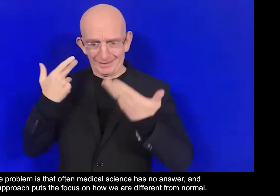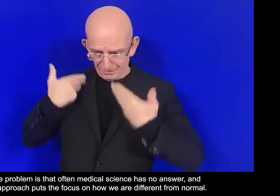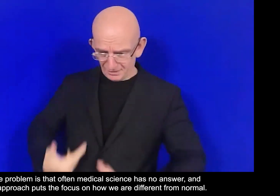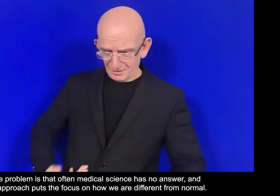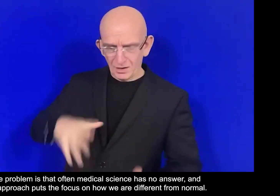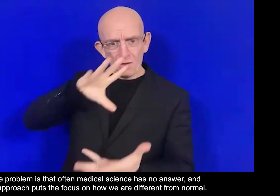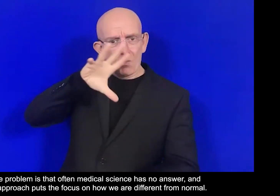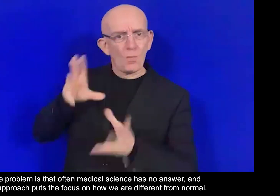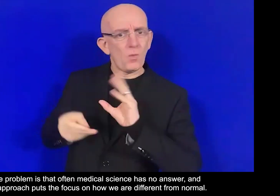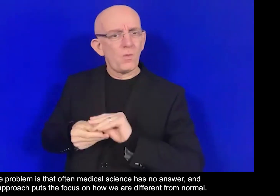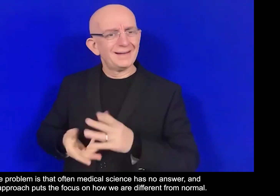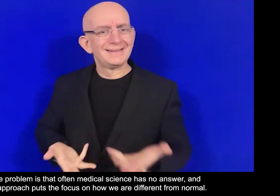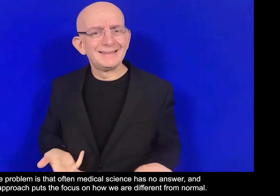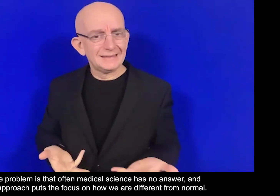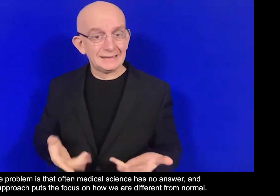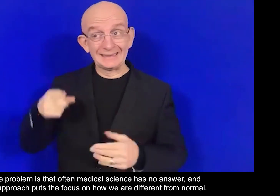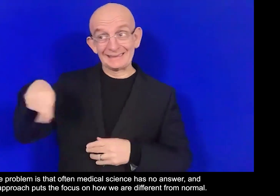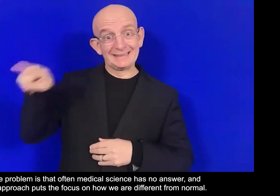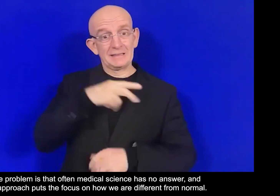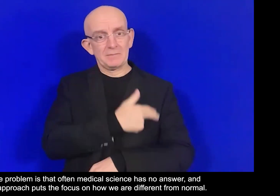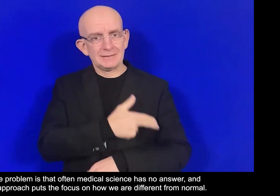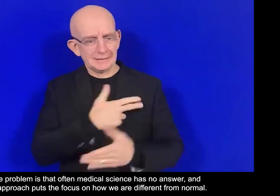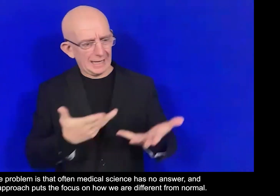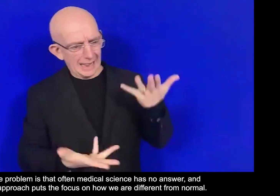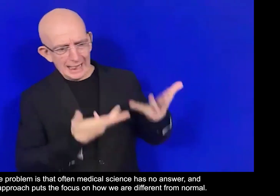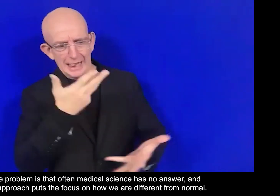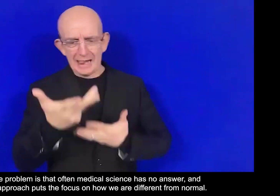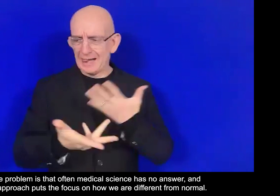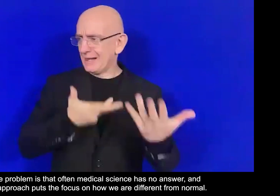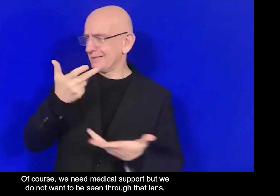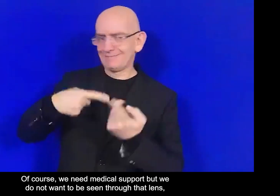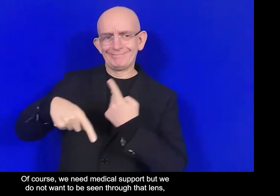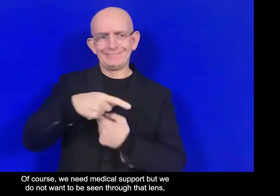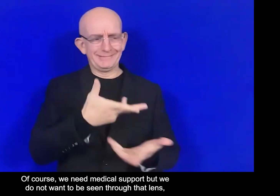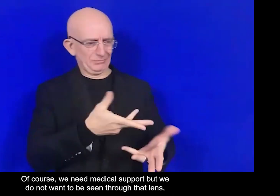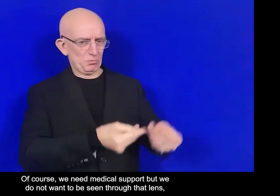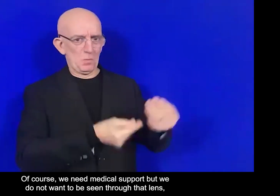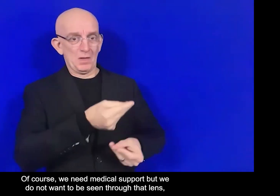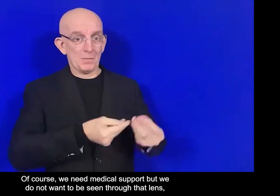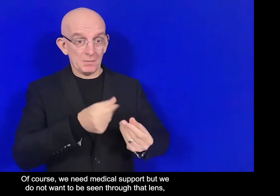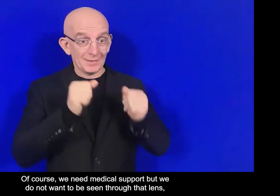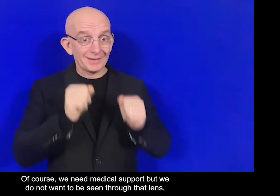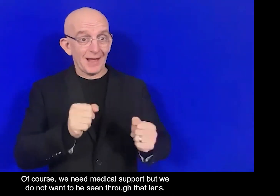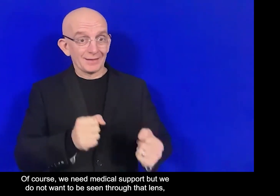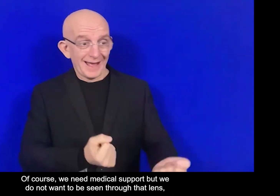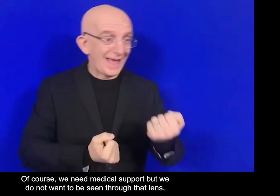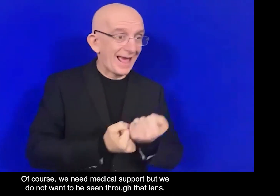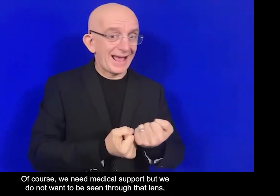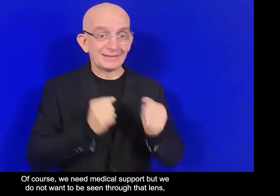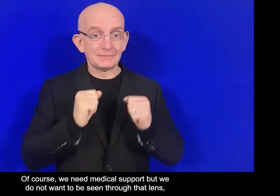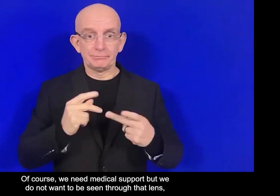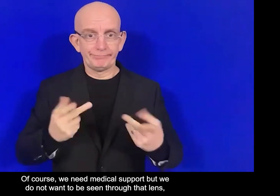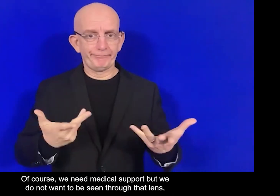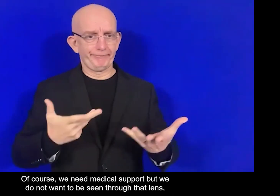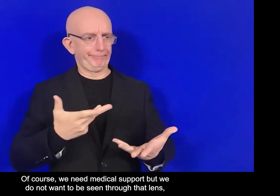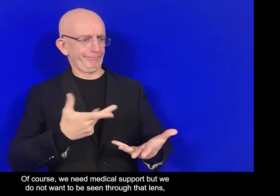the focus on how we are different from normal. Of course, we need medical